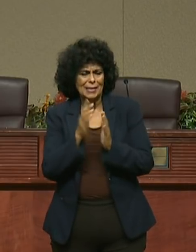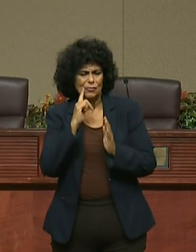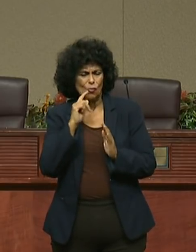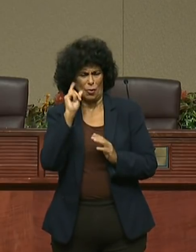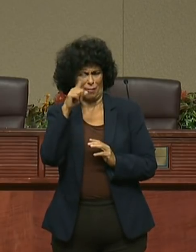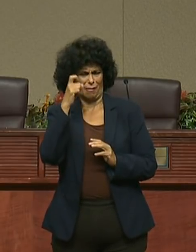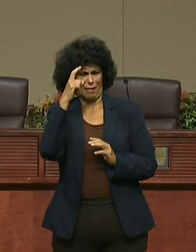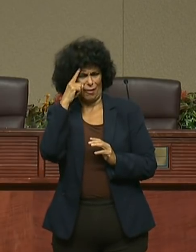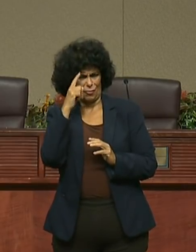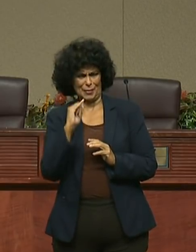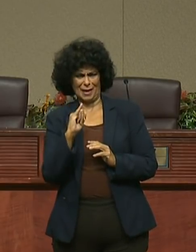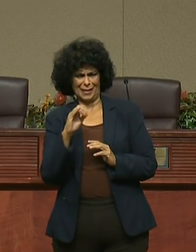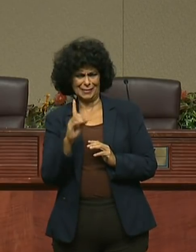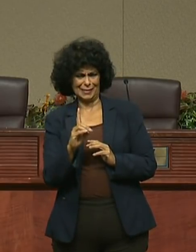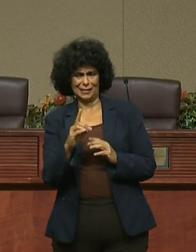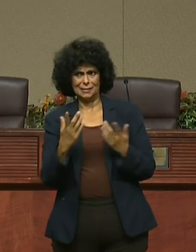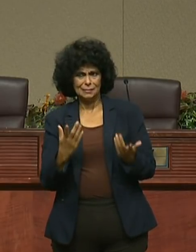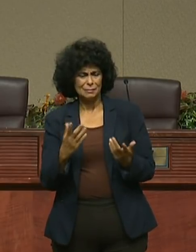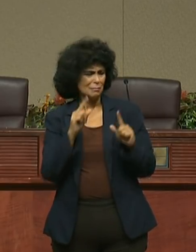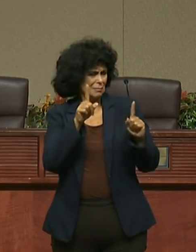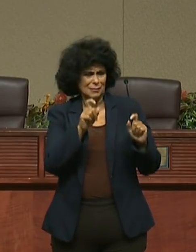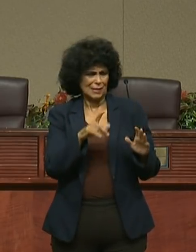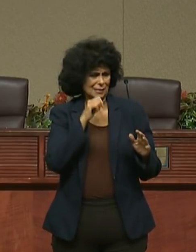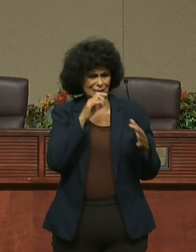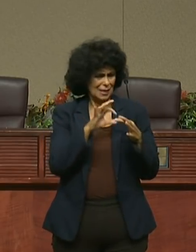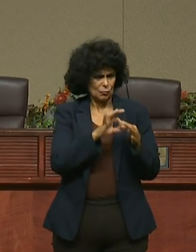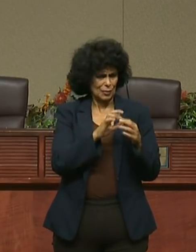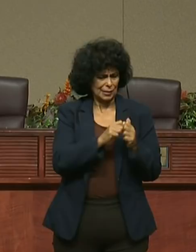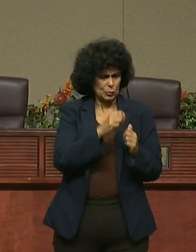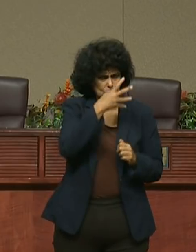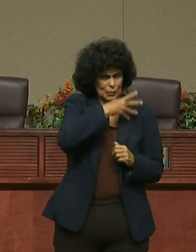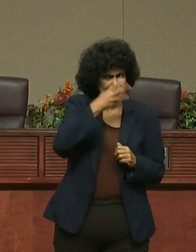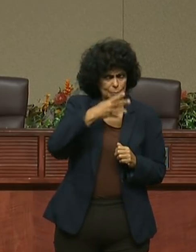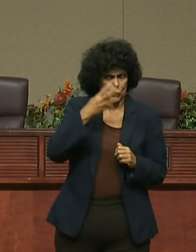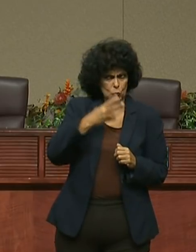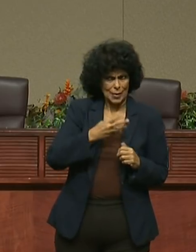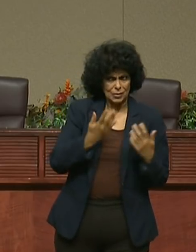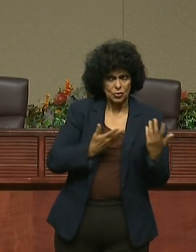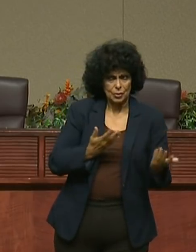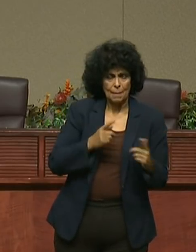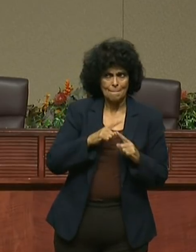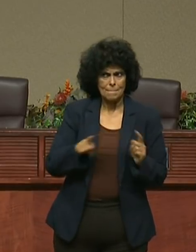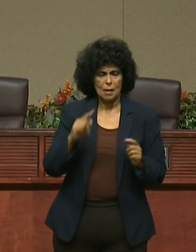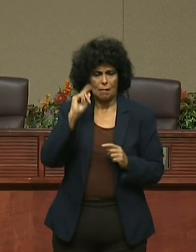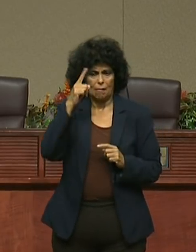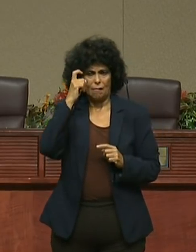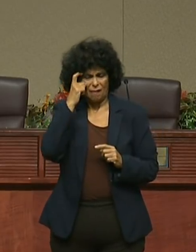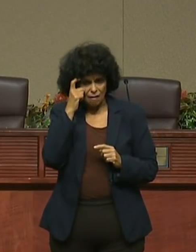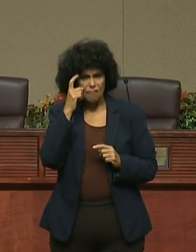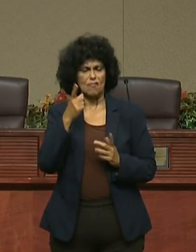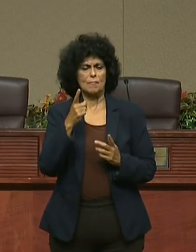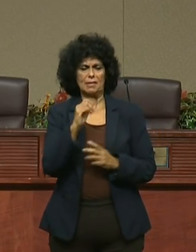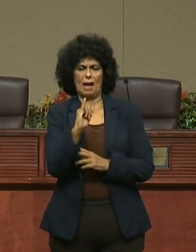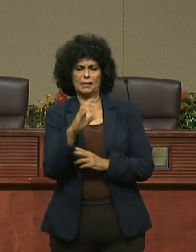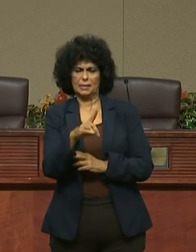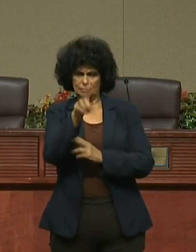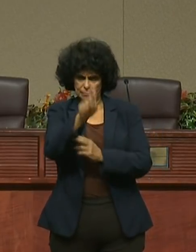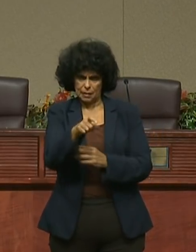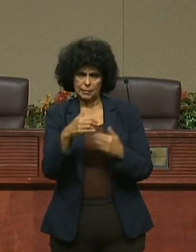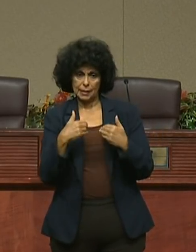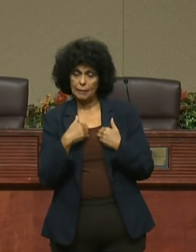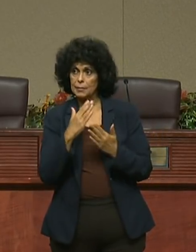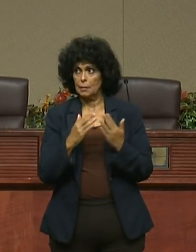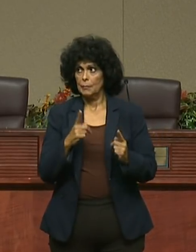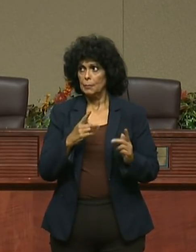know that it has been explained that testing has nothing to do with immigration status, but the fact that a government issue ID is being asked, some people have